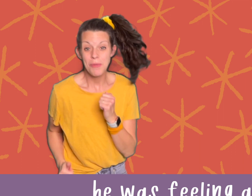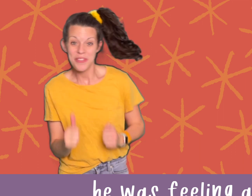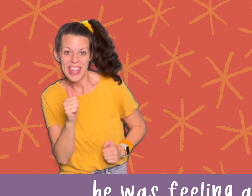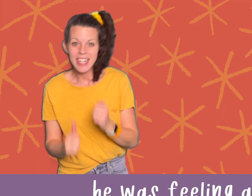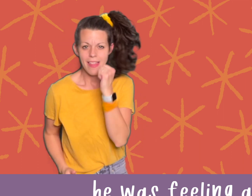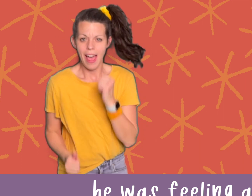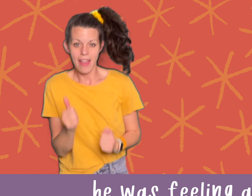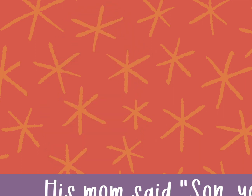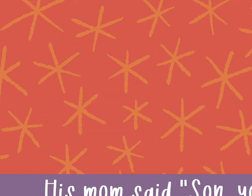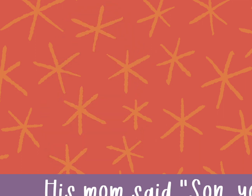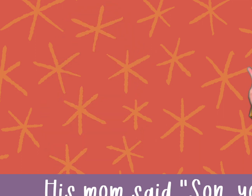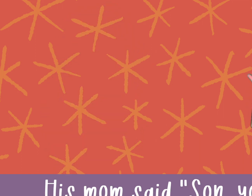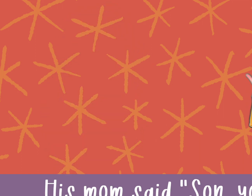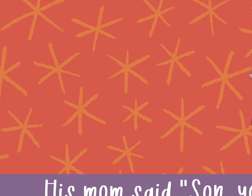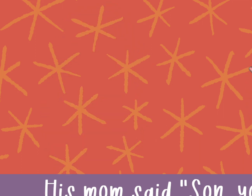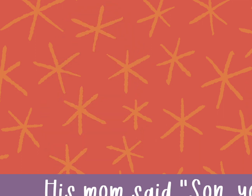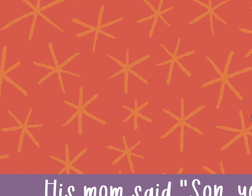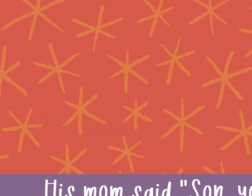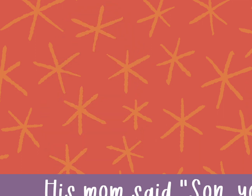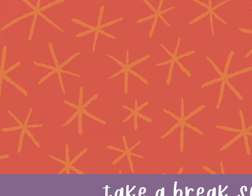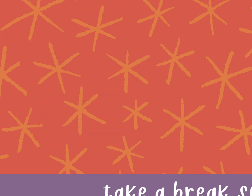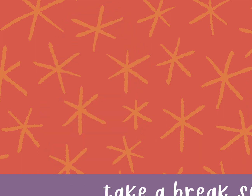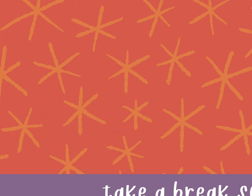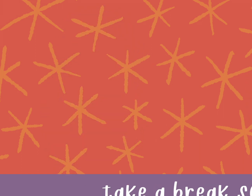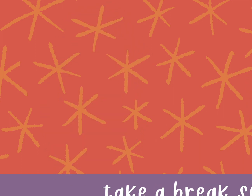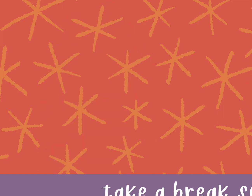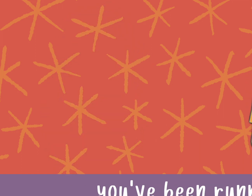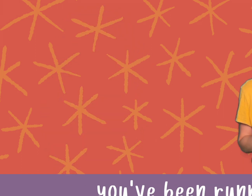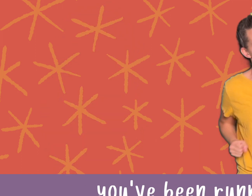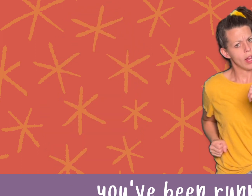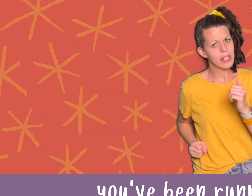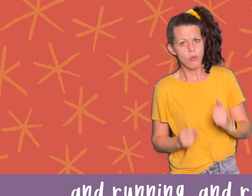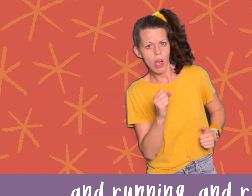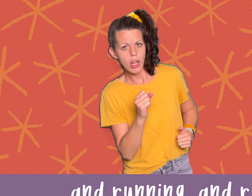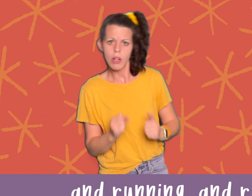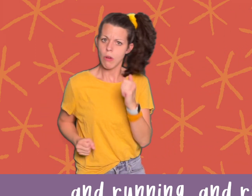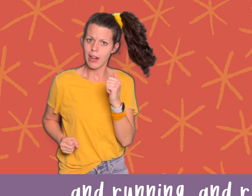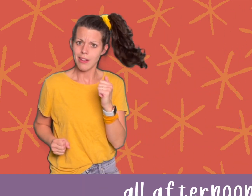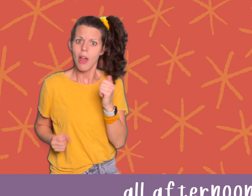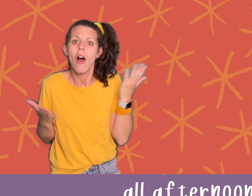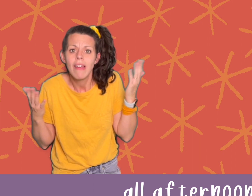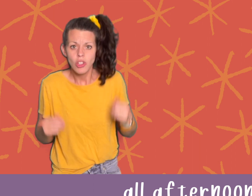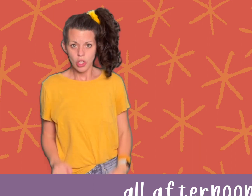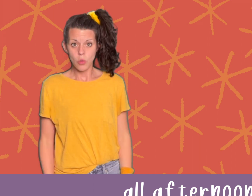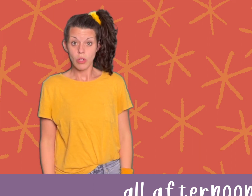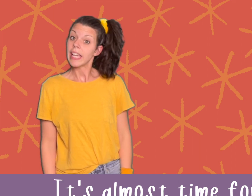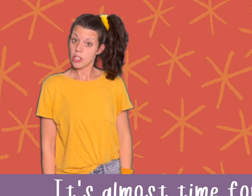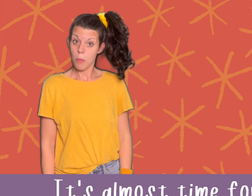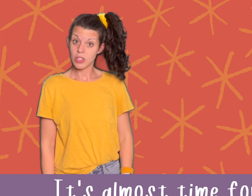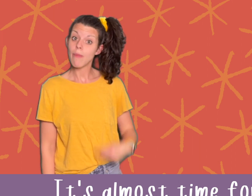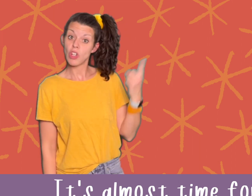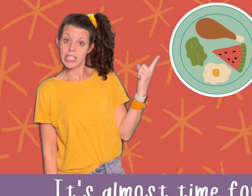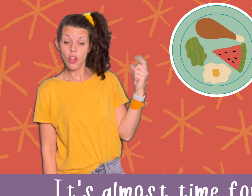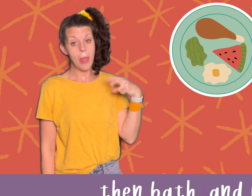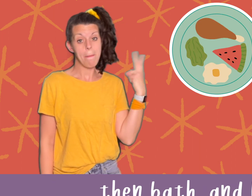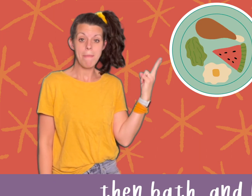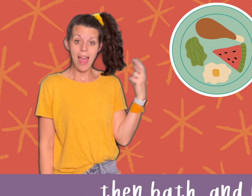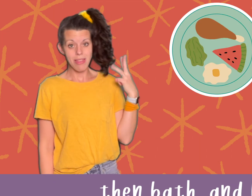was feeling alive. His mom said, son, you should take a break soon. You've been running and running and running all afternoon. Cause it's almost time for dinner, then bath and